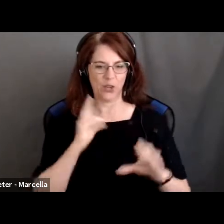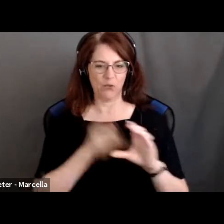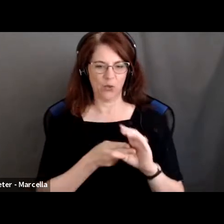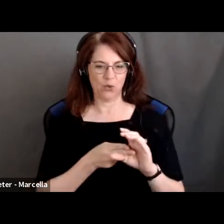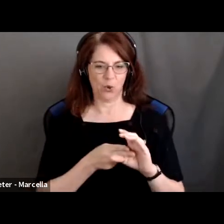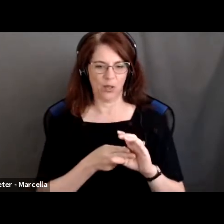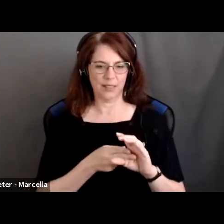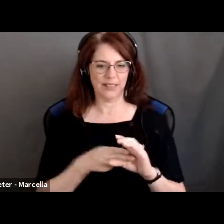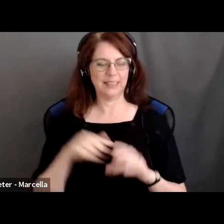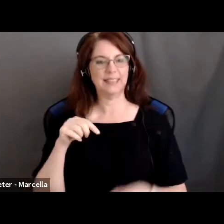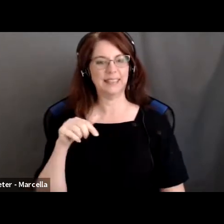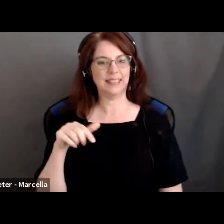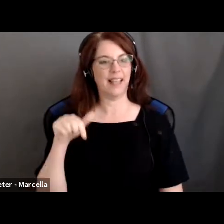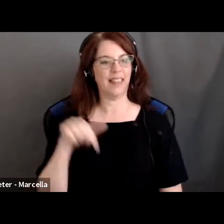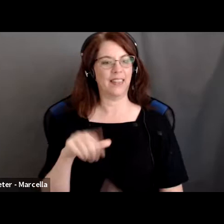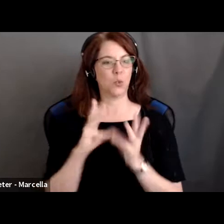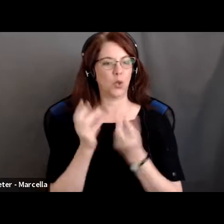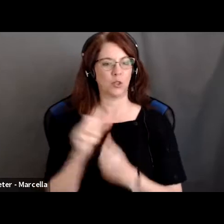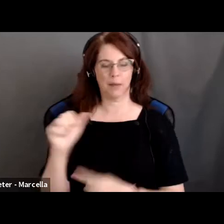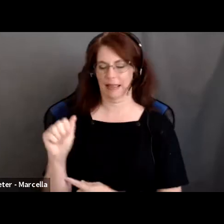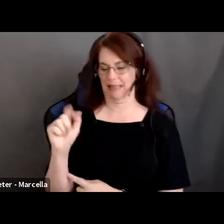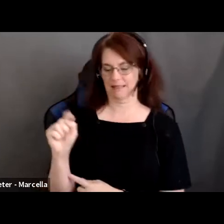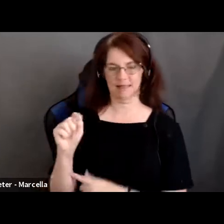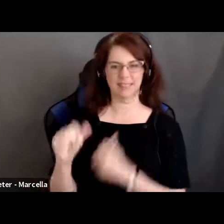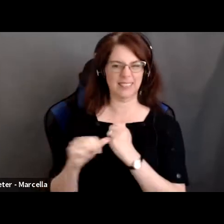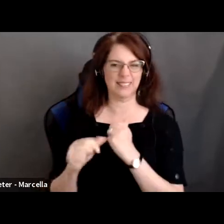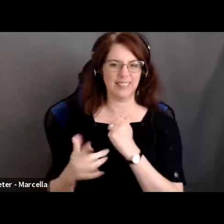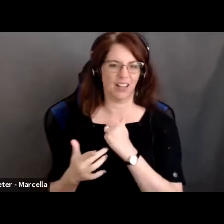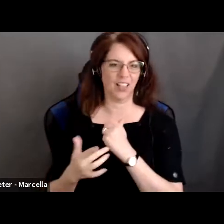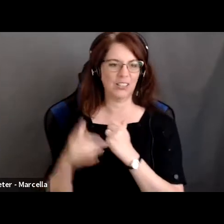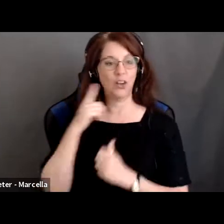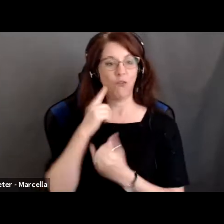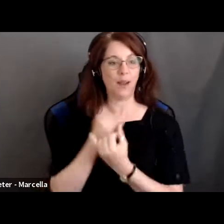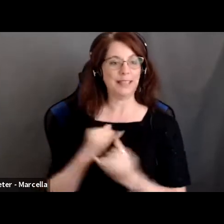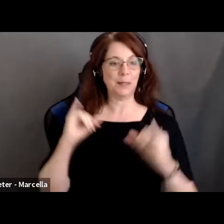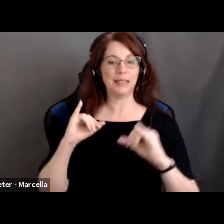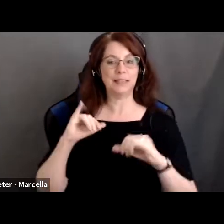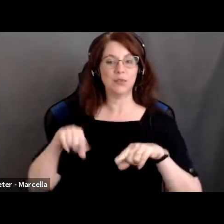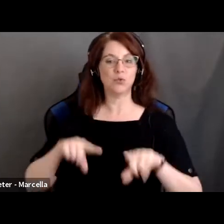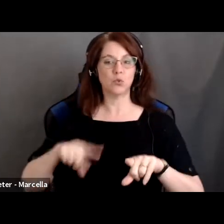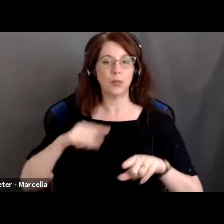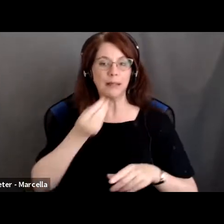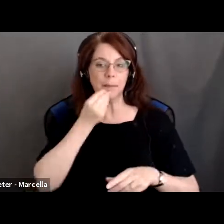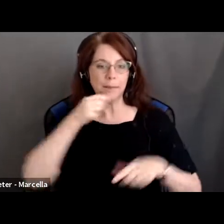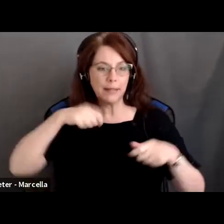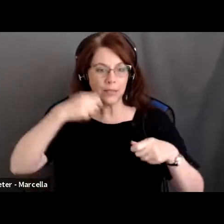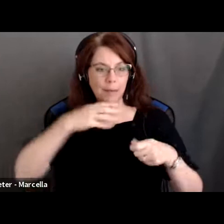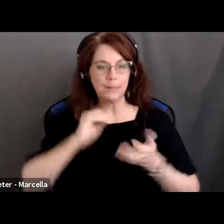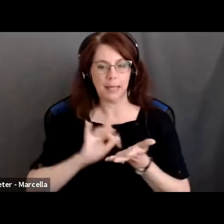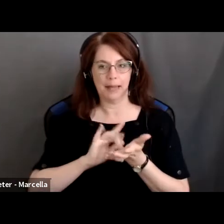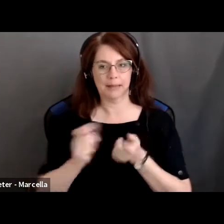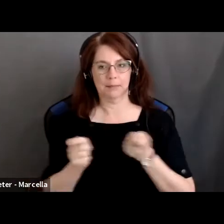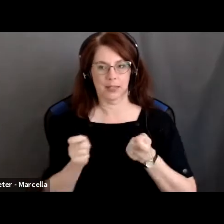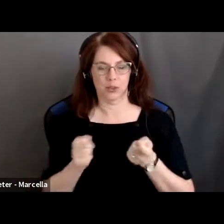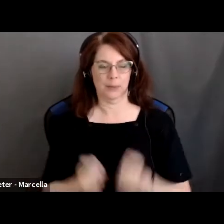this workshop, AT, Assistive Technology, for Independence at Mealtimes and Medication Management.